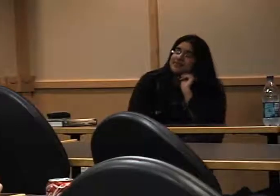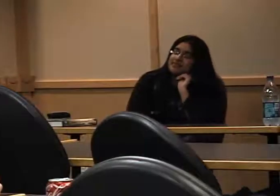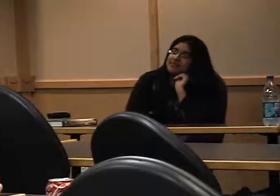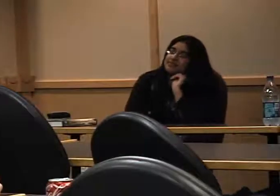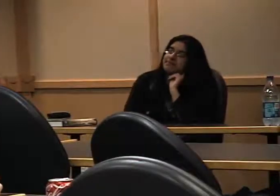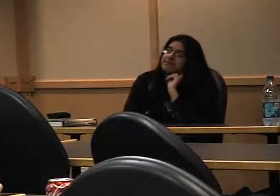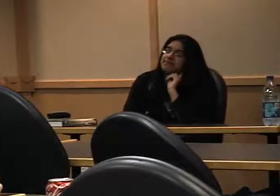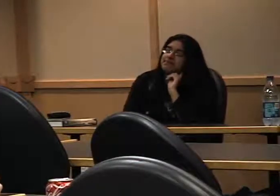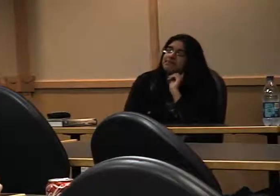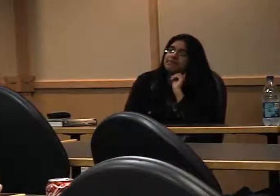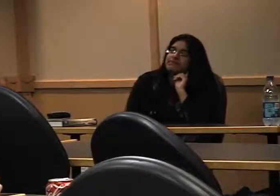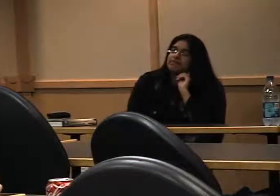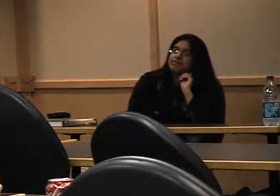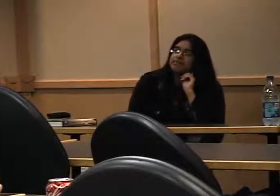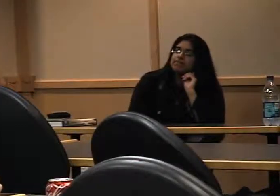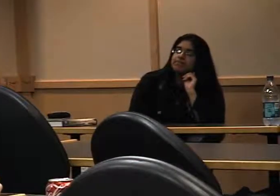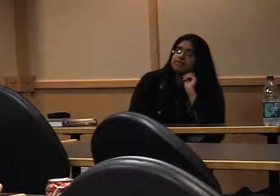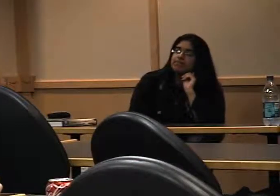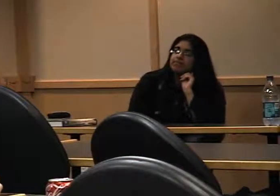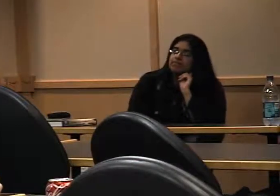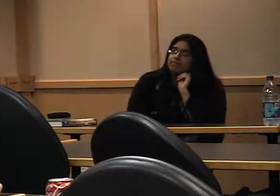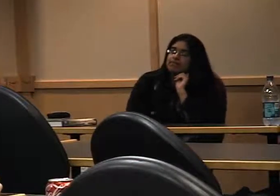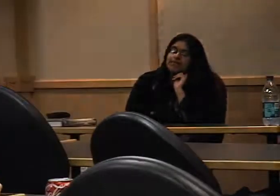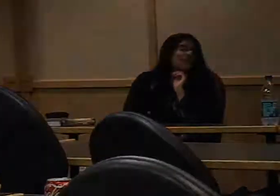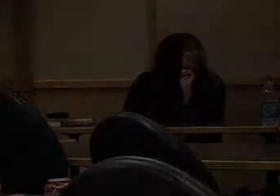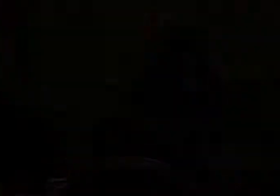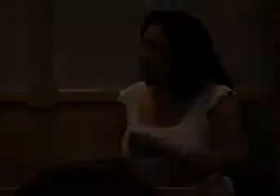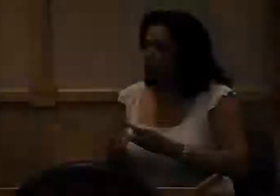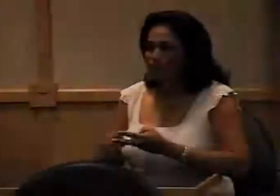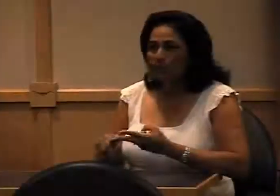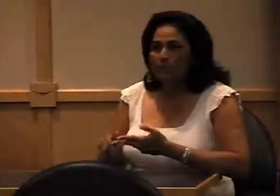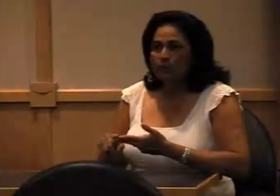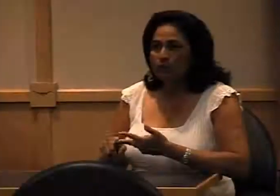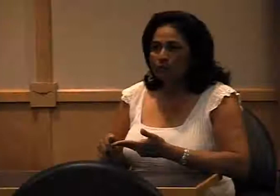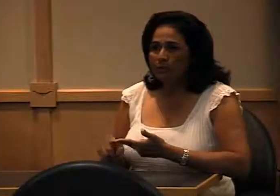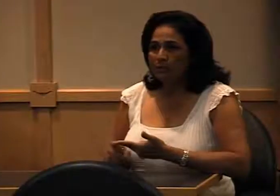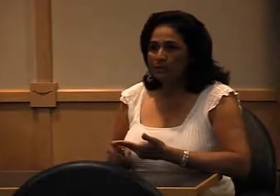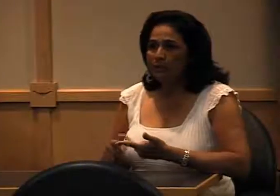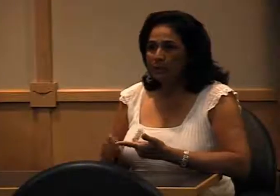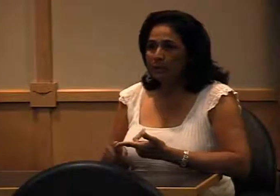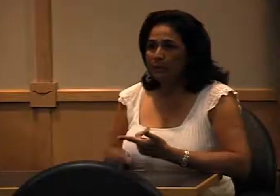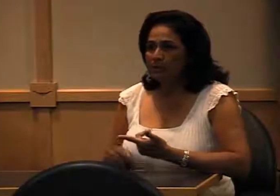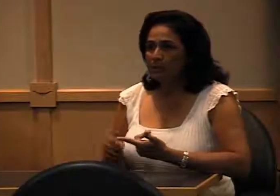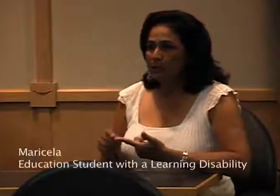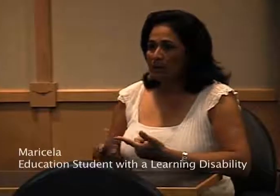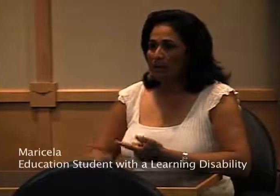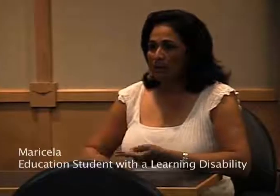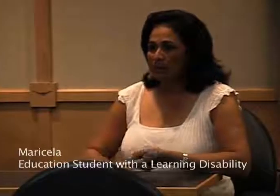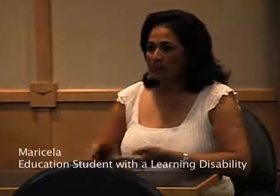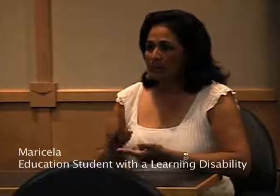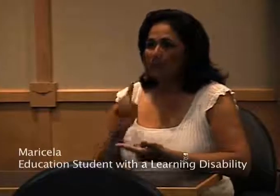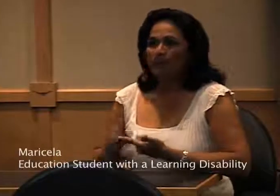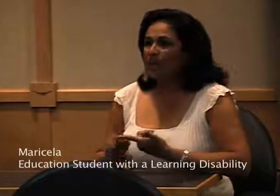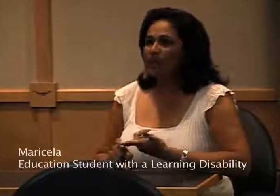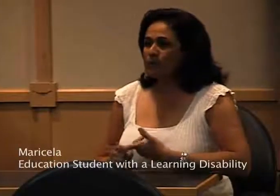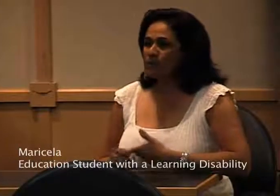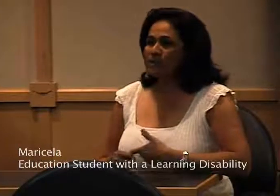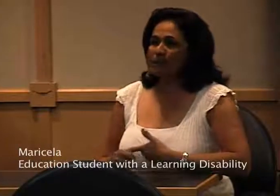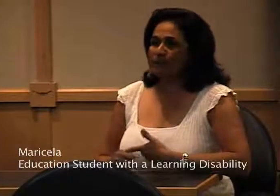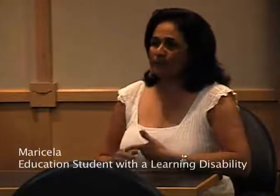learn about my disability, it's not there, so I can hang out with deaf people. The two main issues for us is address yourself.